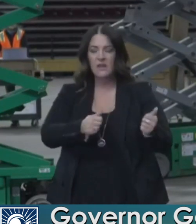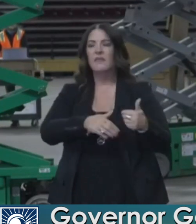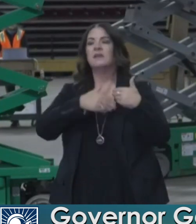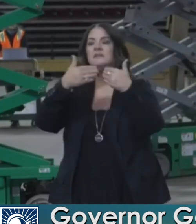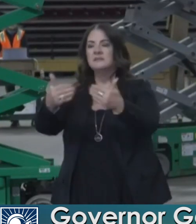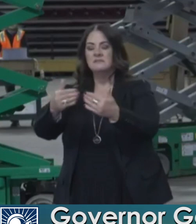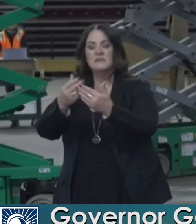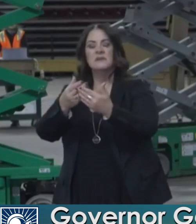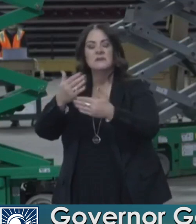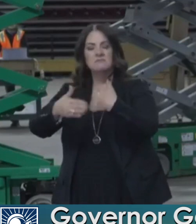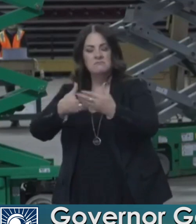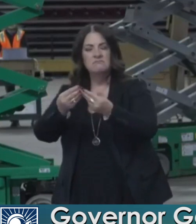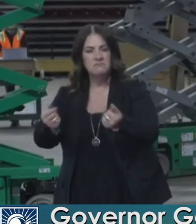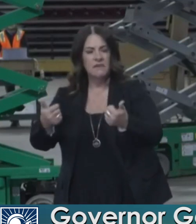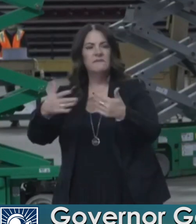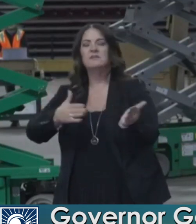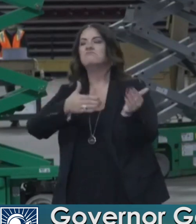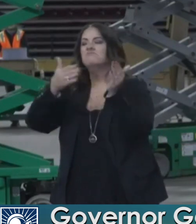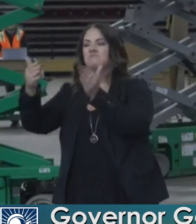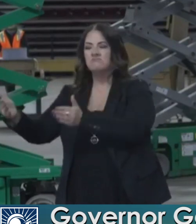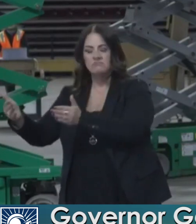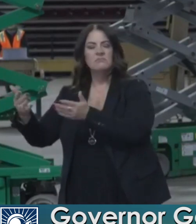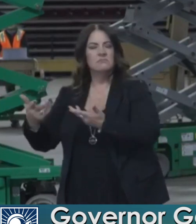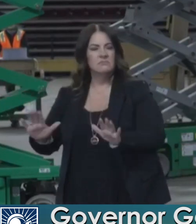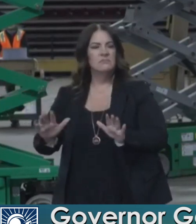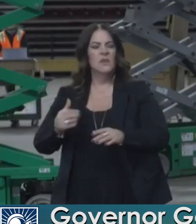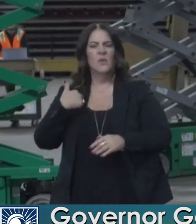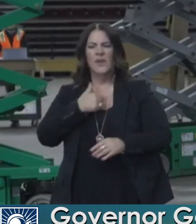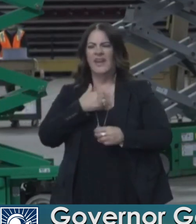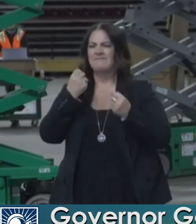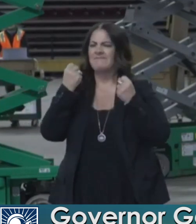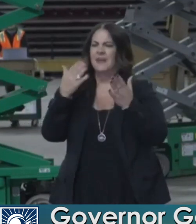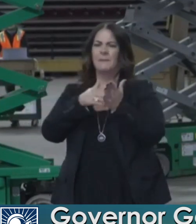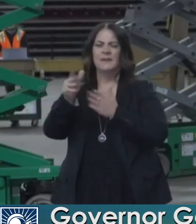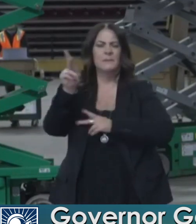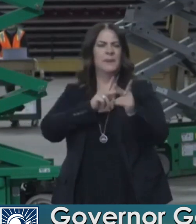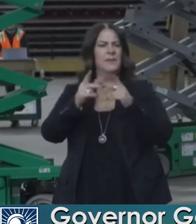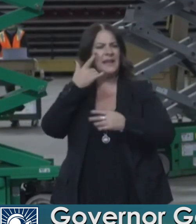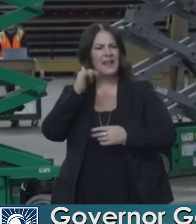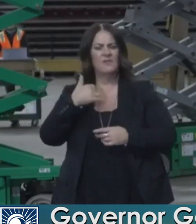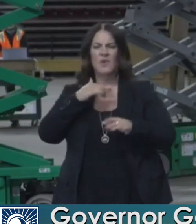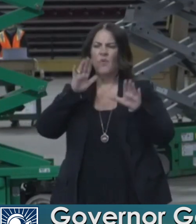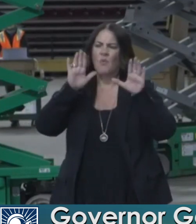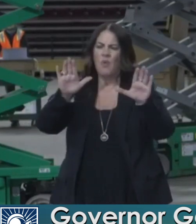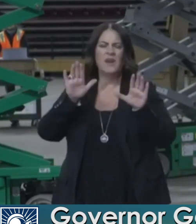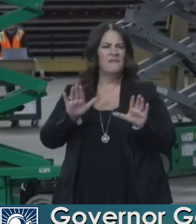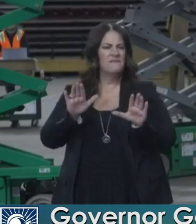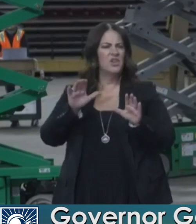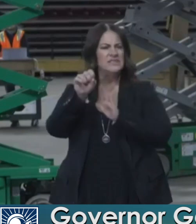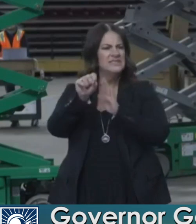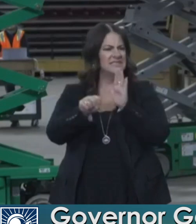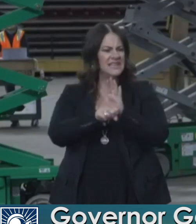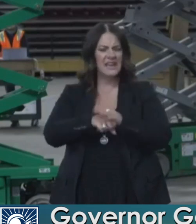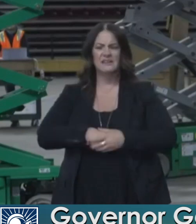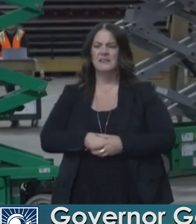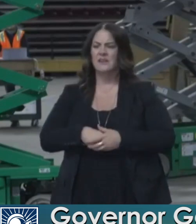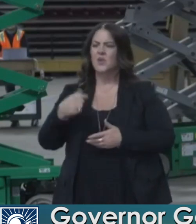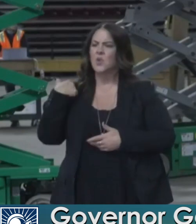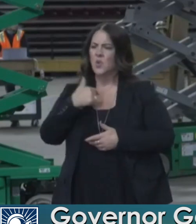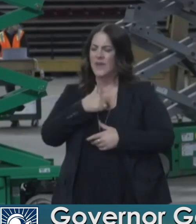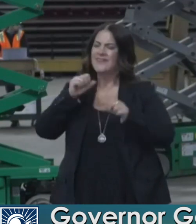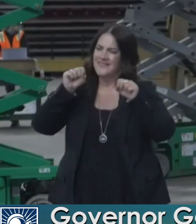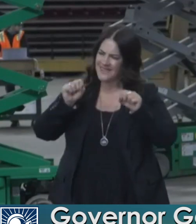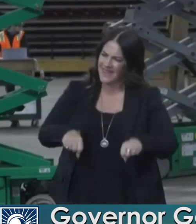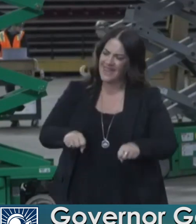40 million Americans that live in the great state of California. And as a nation state, we can do certain things where we can punch above our weight,